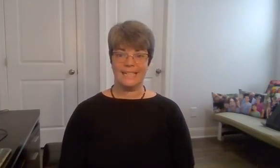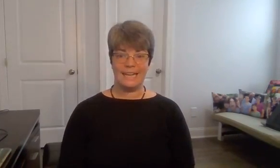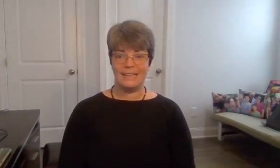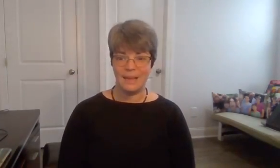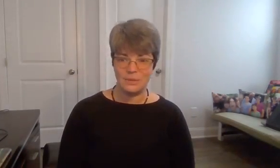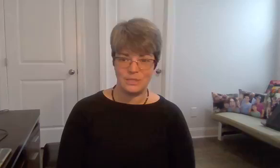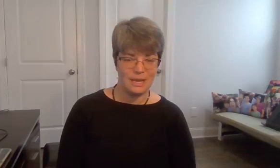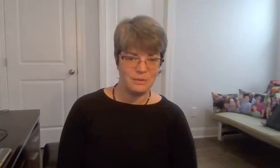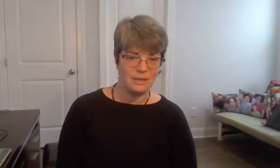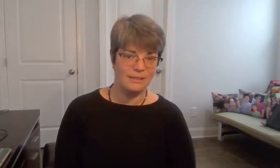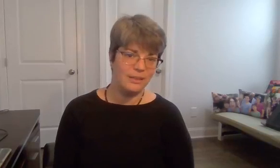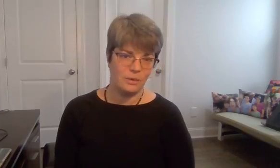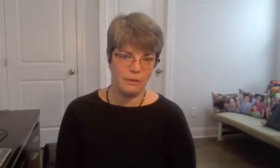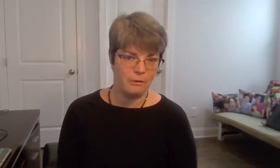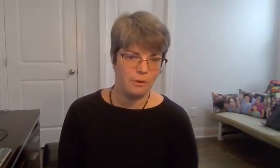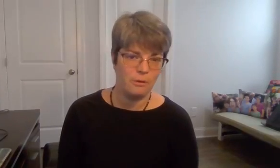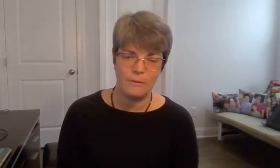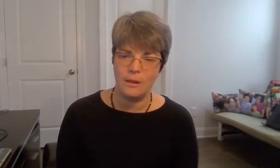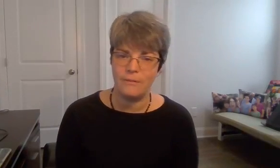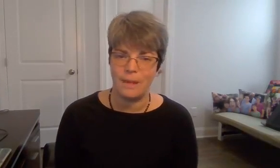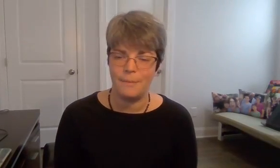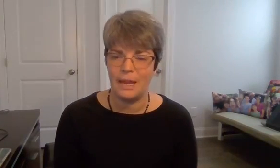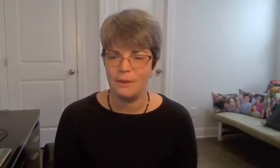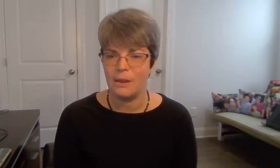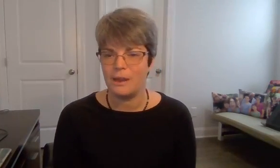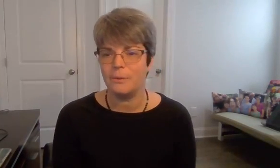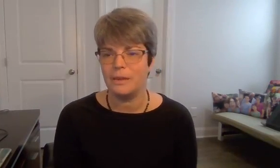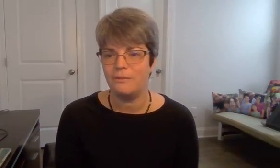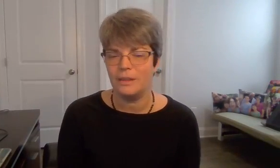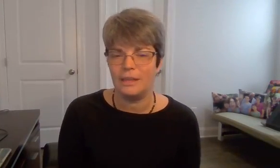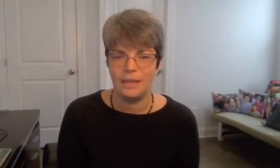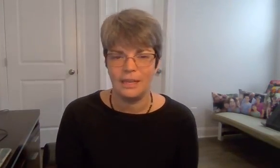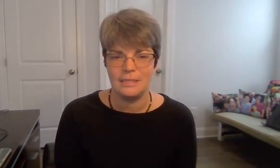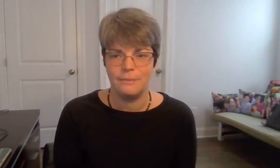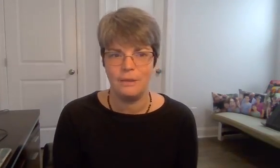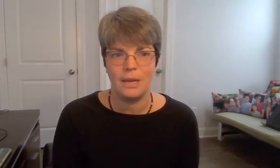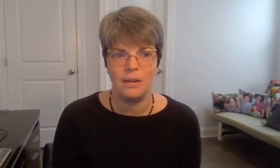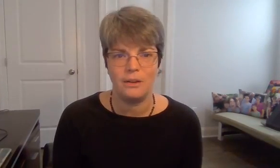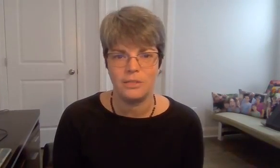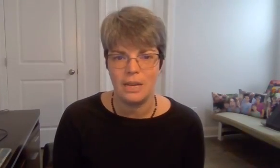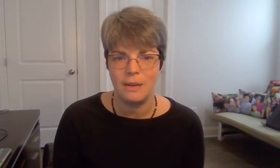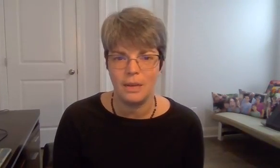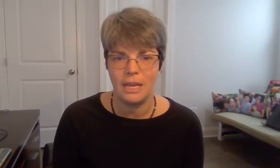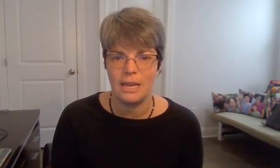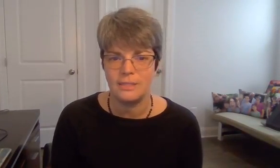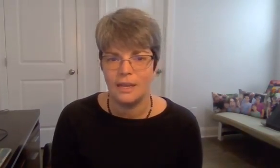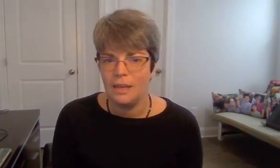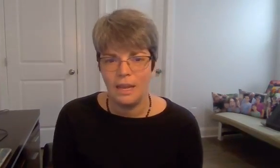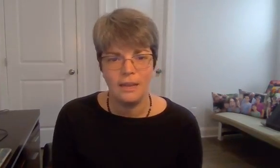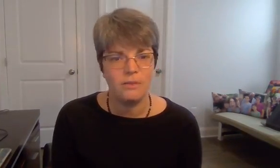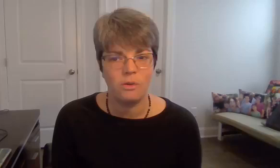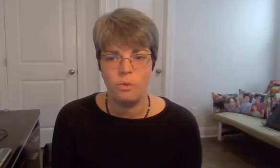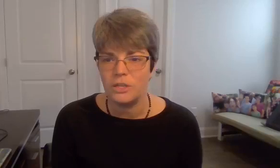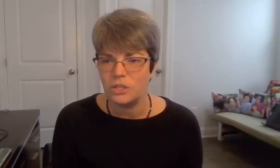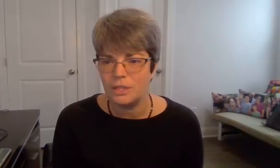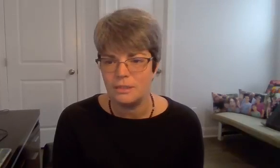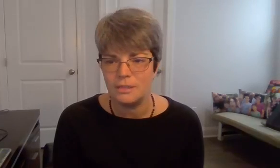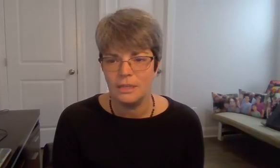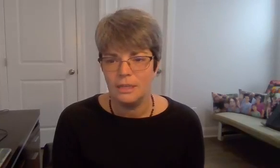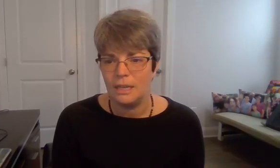I think that was a quick review of all of that, but how are we feeling? Can I get some feedback here? Is there anybody has any other questions,